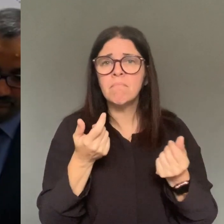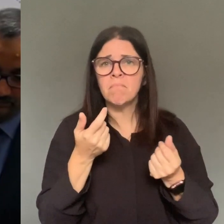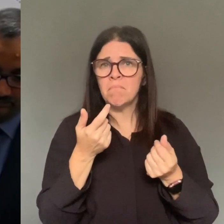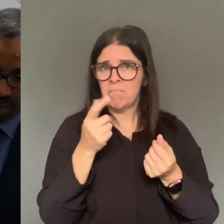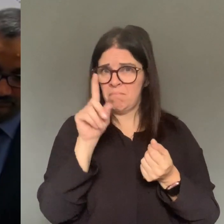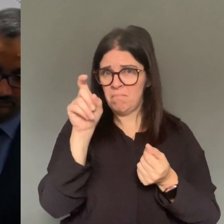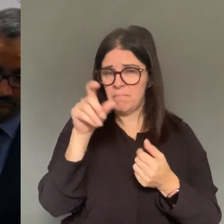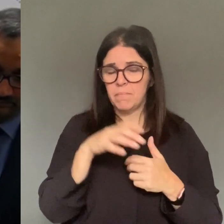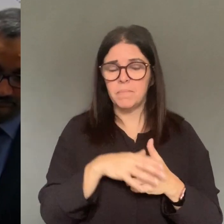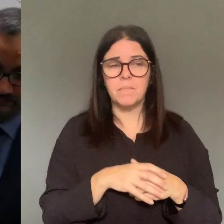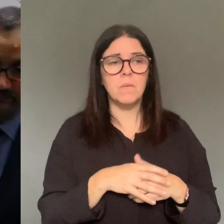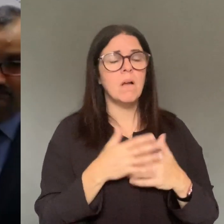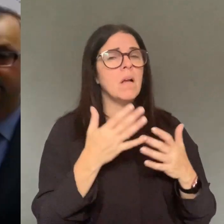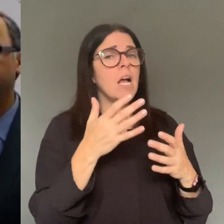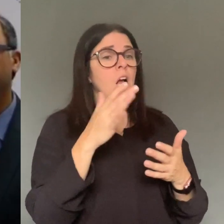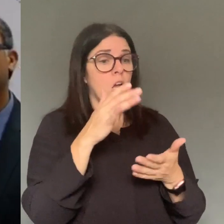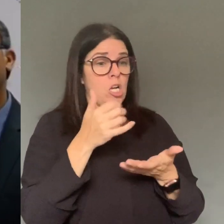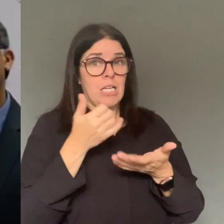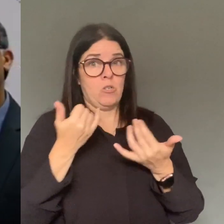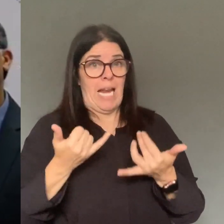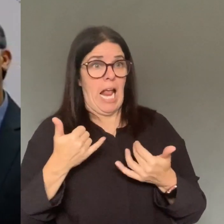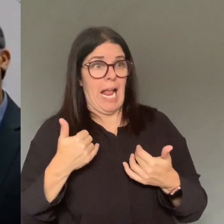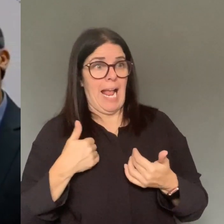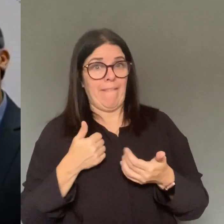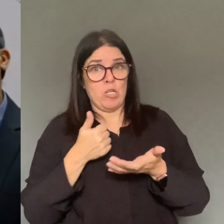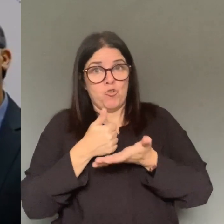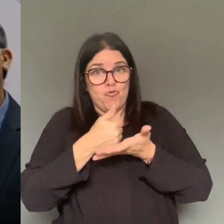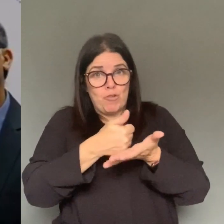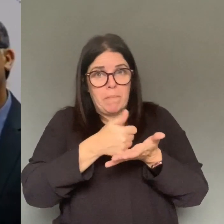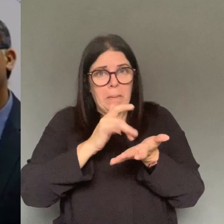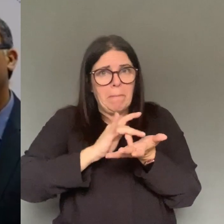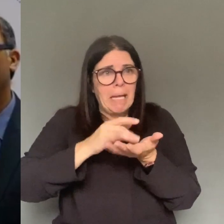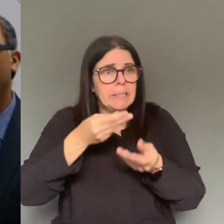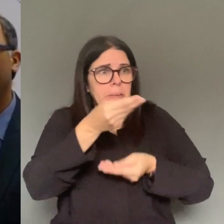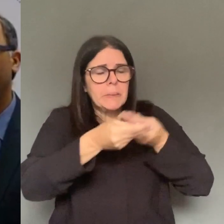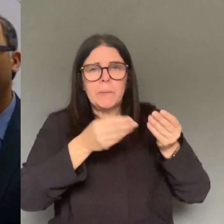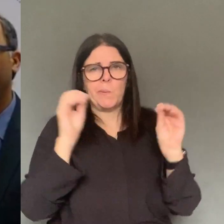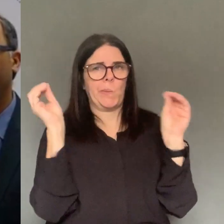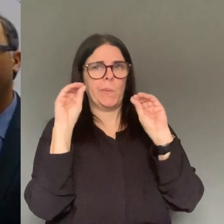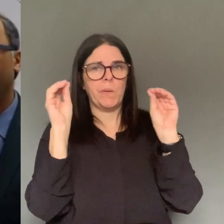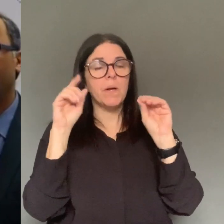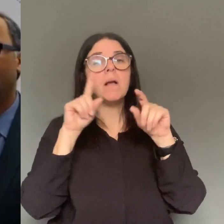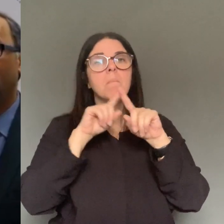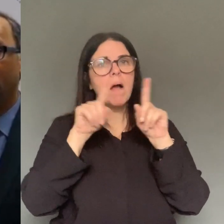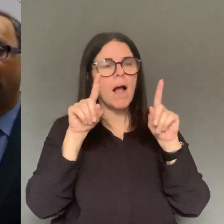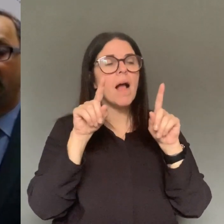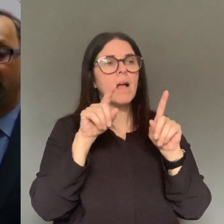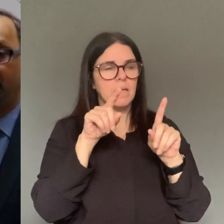does early detection help with the treatment or outcome of patients?